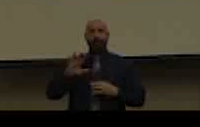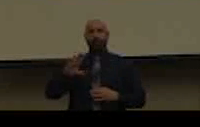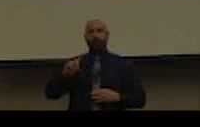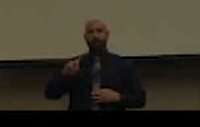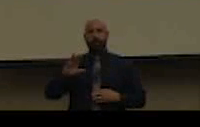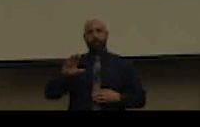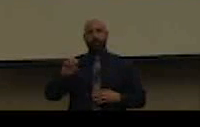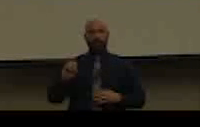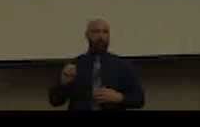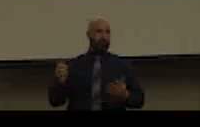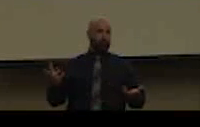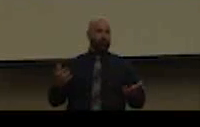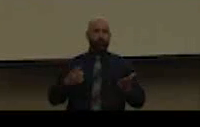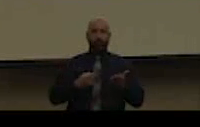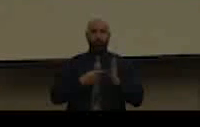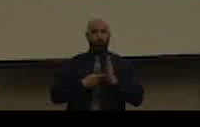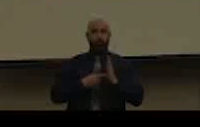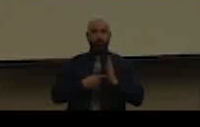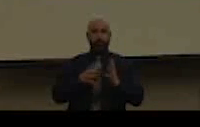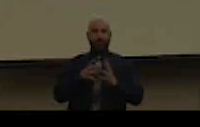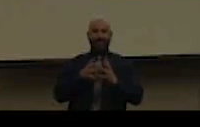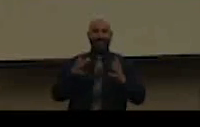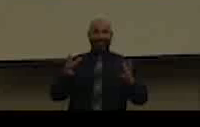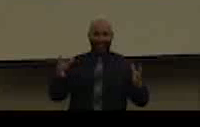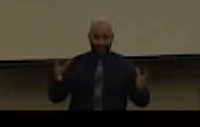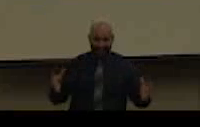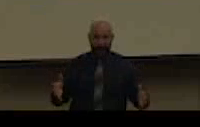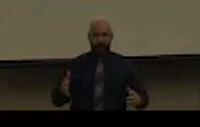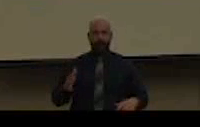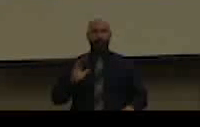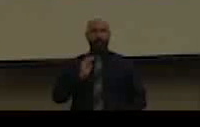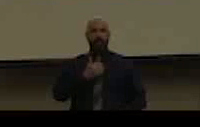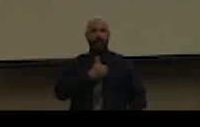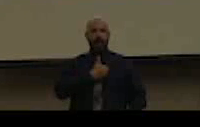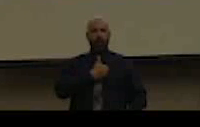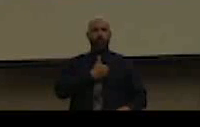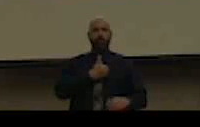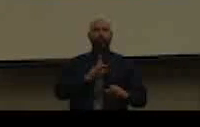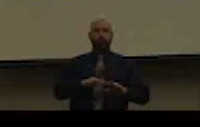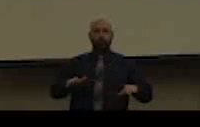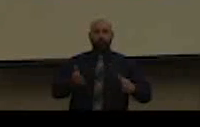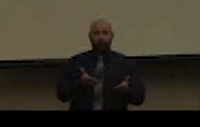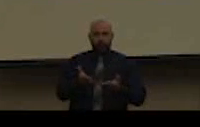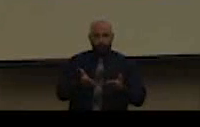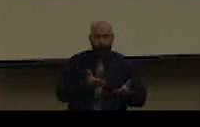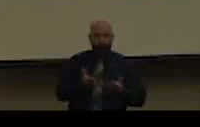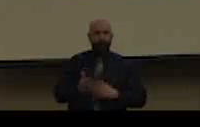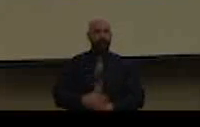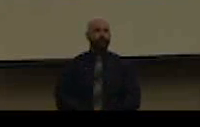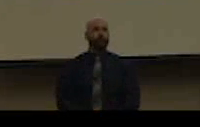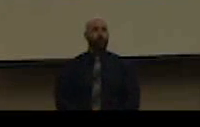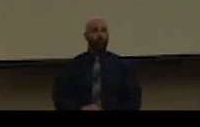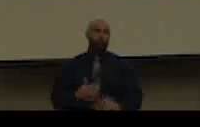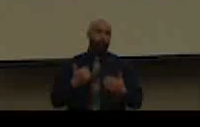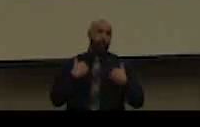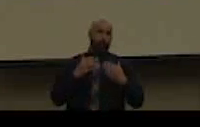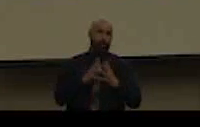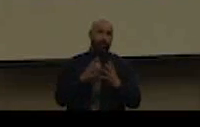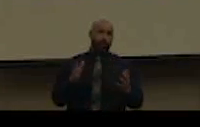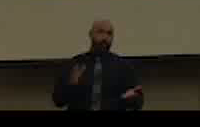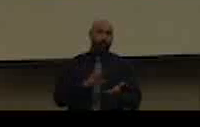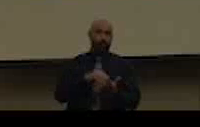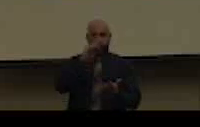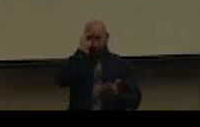ways, a large portion of the market and of service, and we have a lot to learn. Others should certainly jump in.